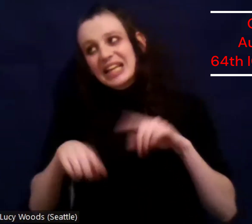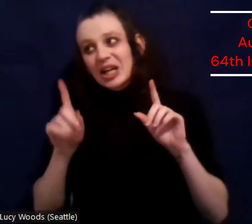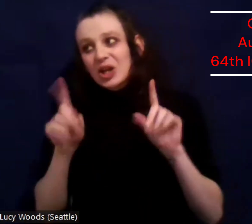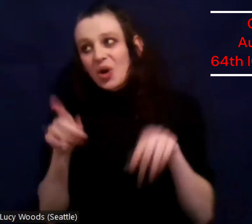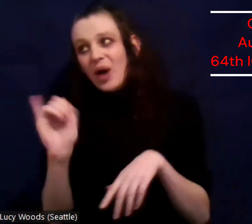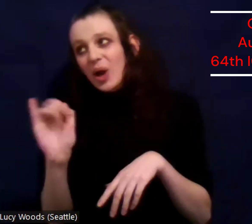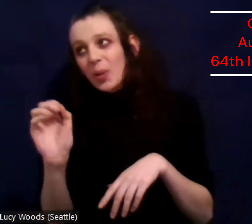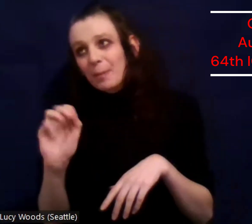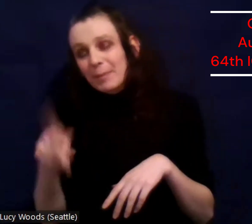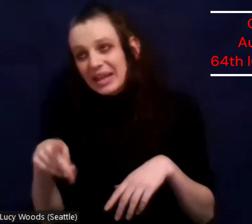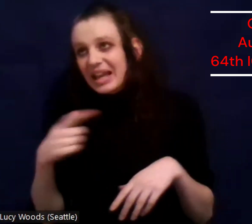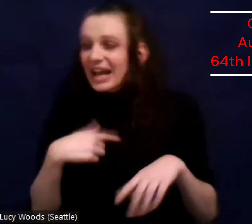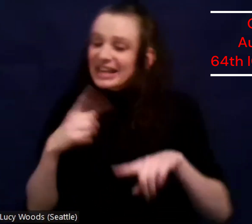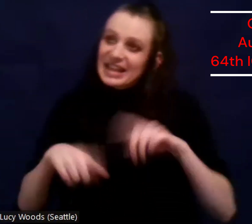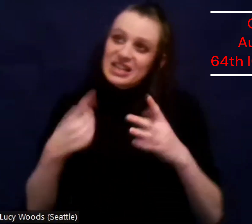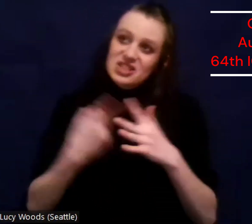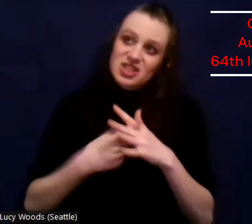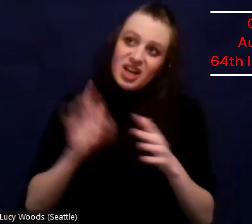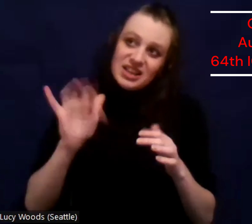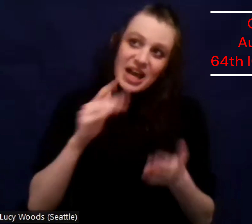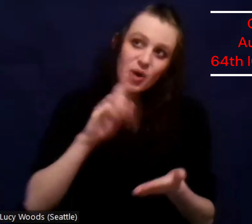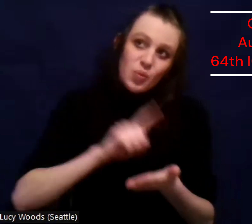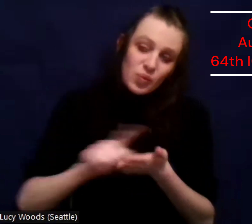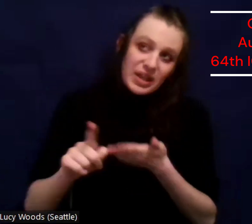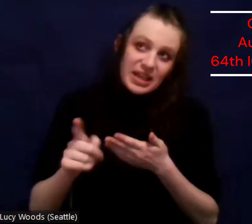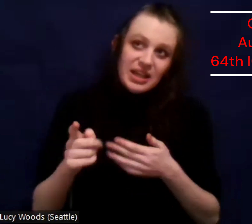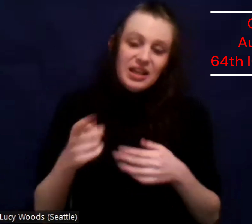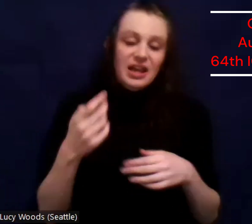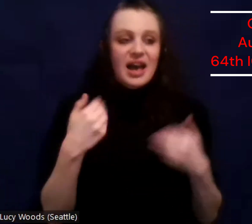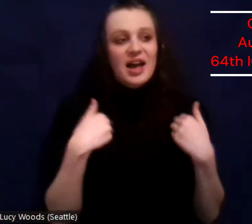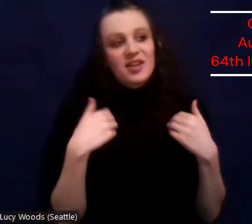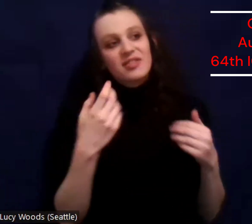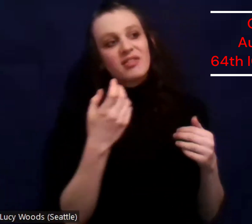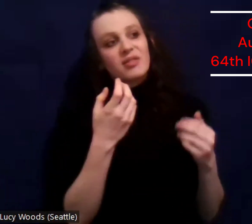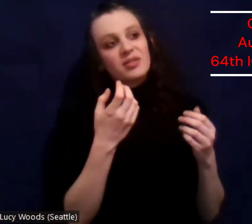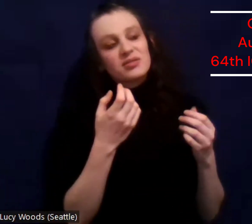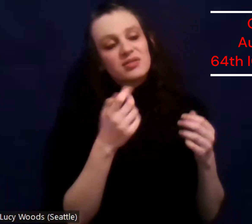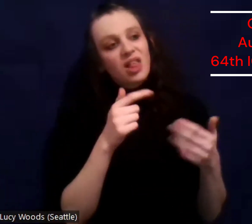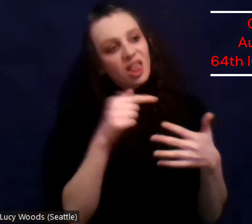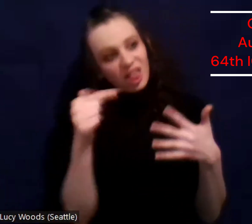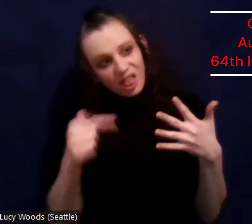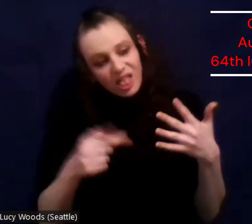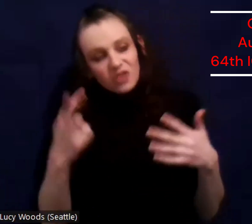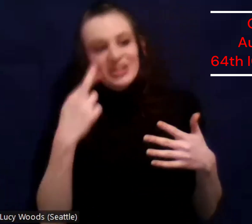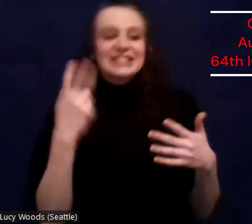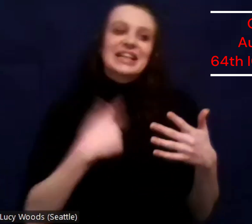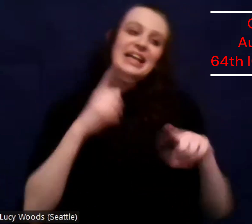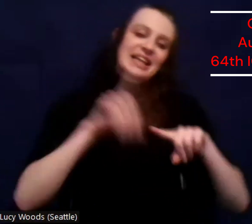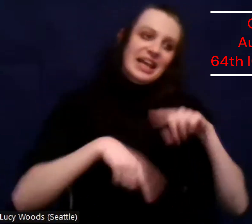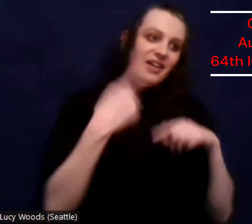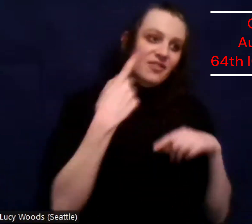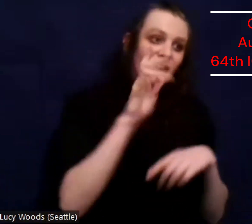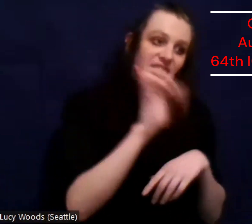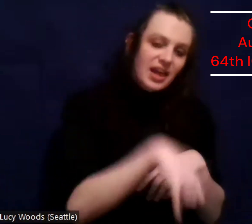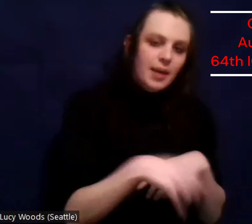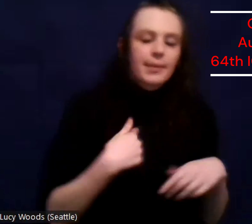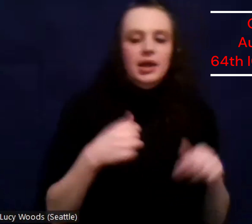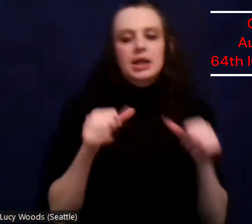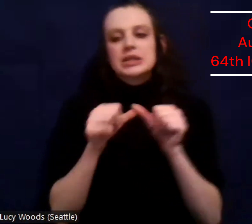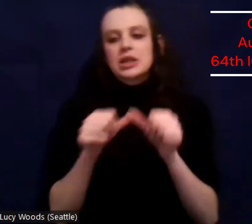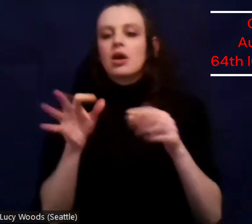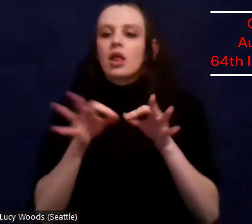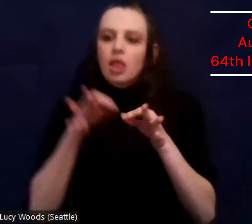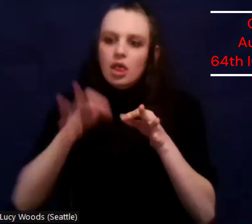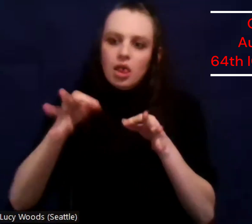Monday. And it was for this reason or for that reason or for this reason. I can't because of this. I can't. Just kept pushing it off, kept pushing it off, kept pushing